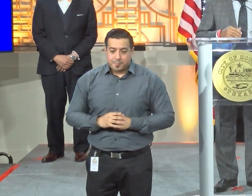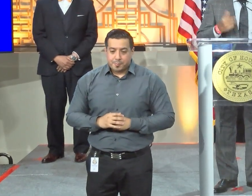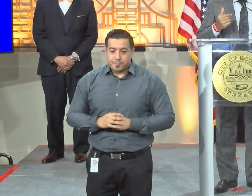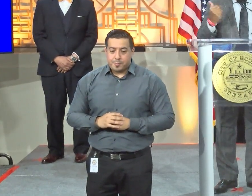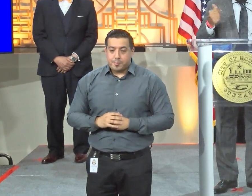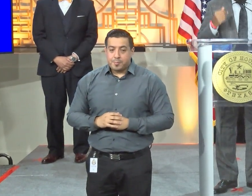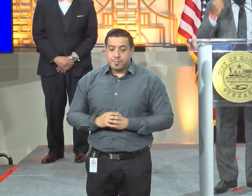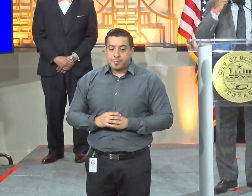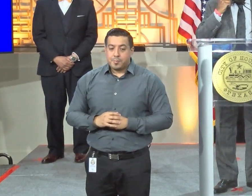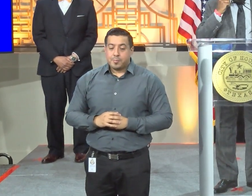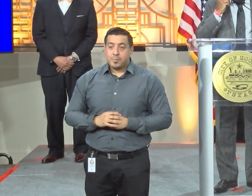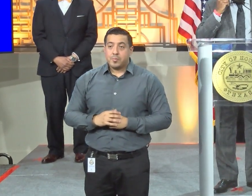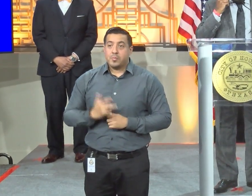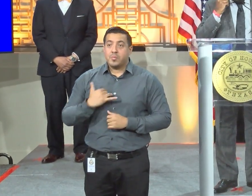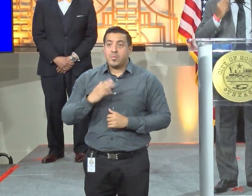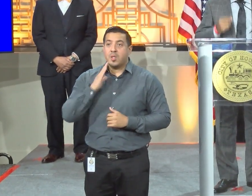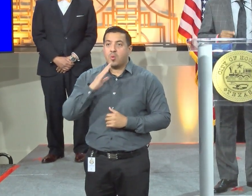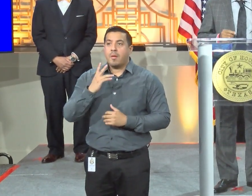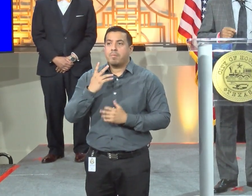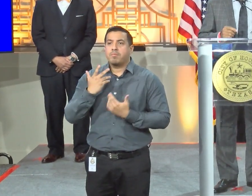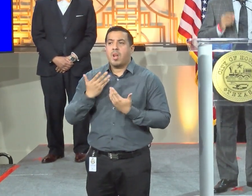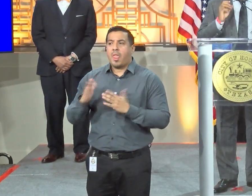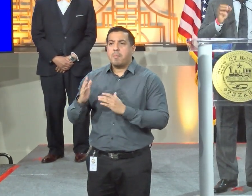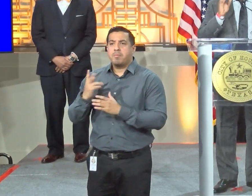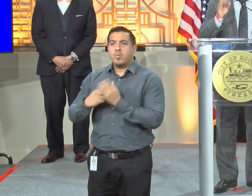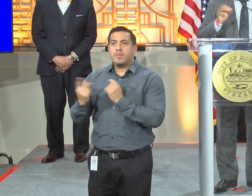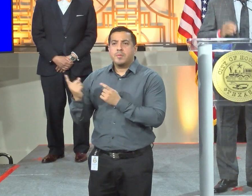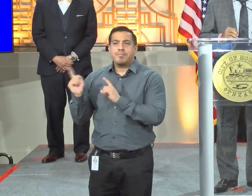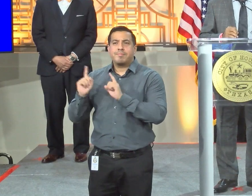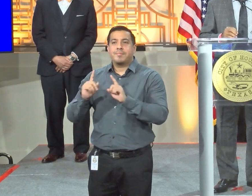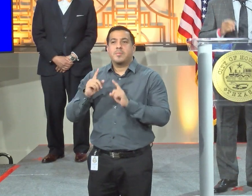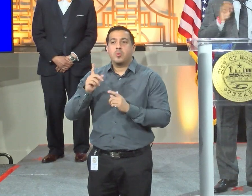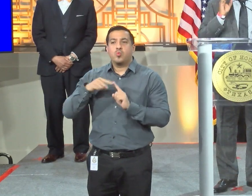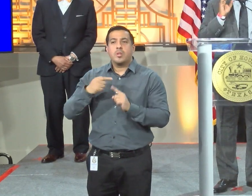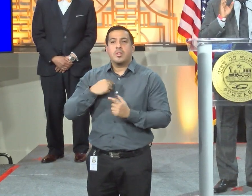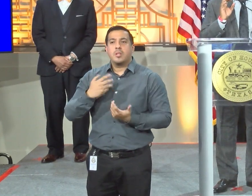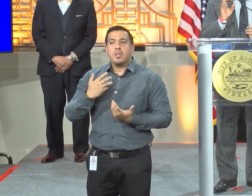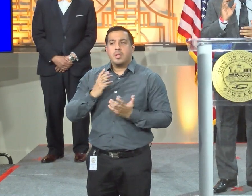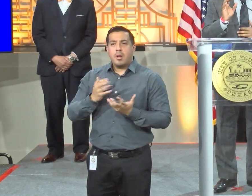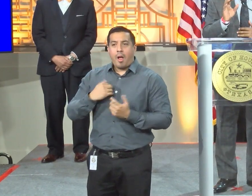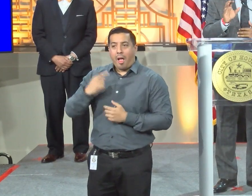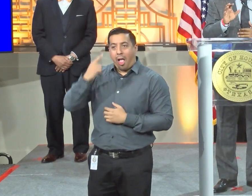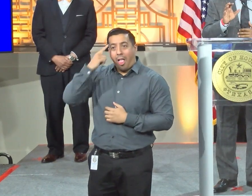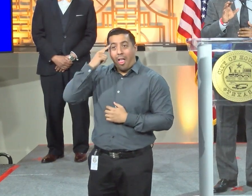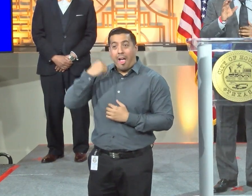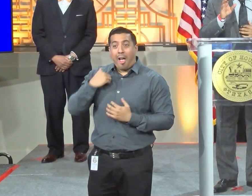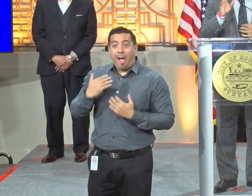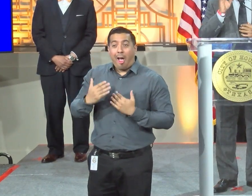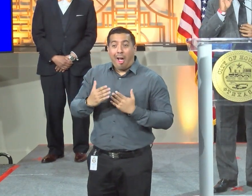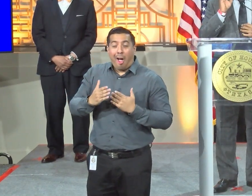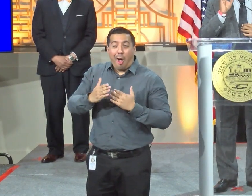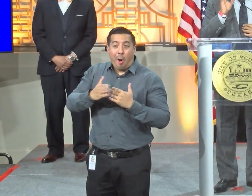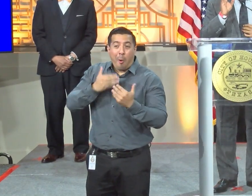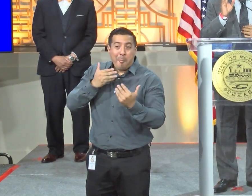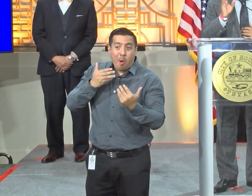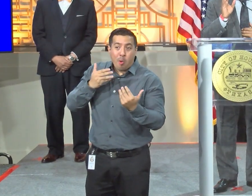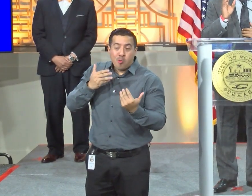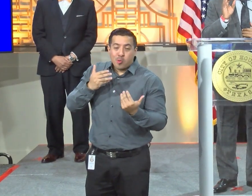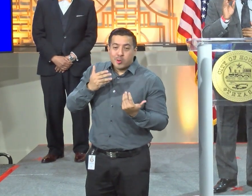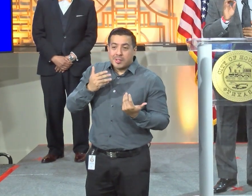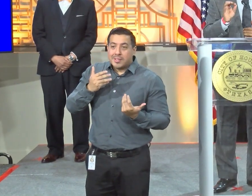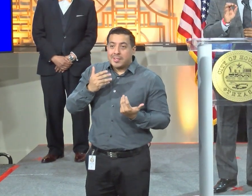And let me just ask before I let them both step out, you know, I thought, as I talked about, I thought I was almost about to get